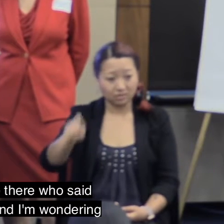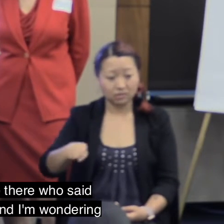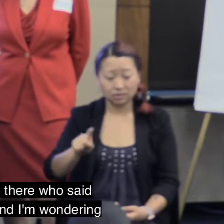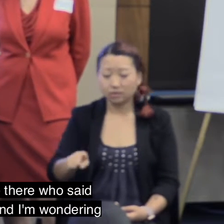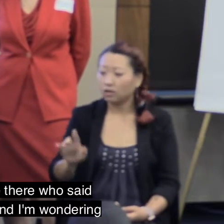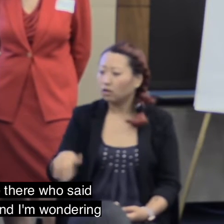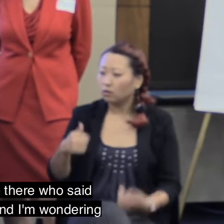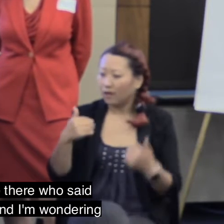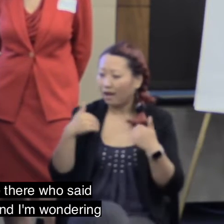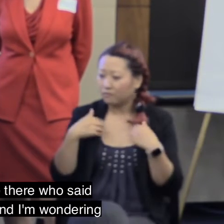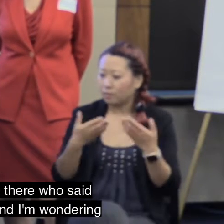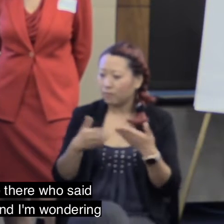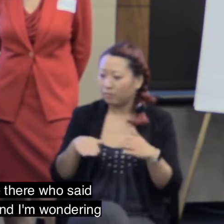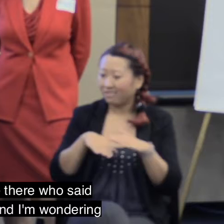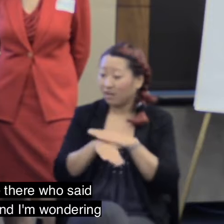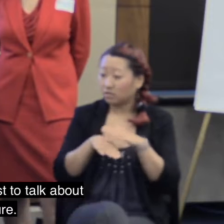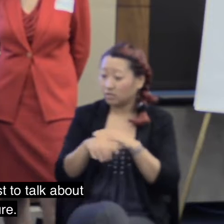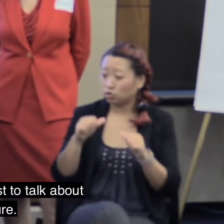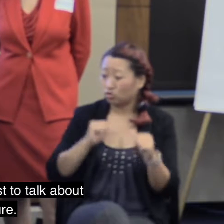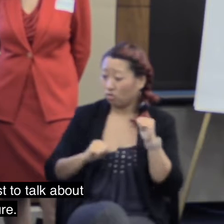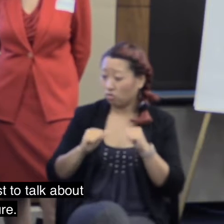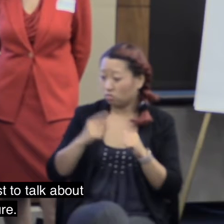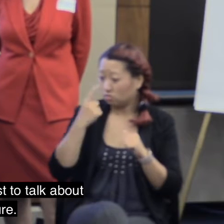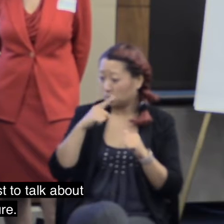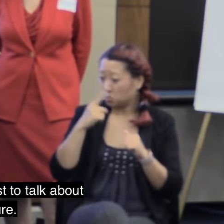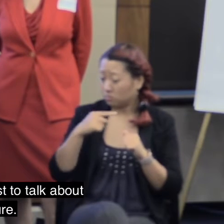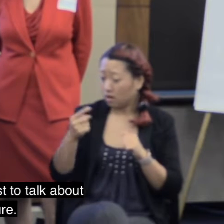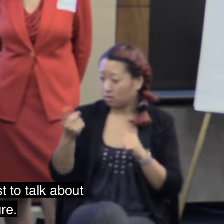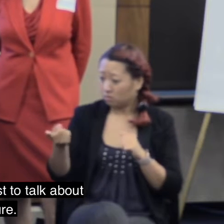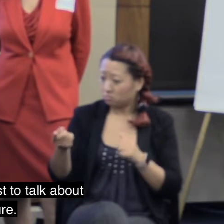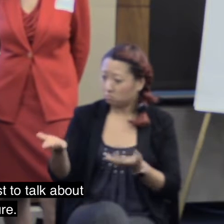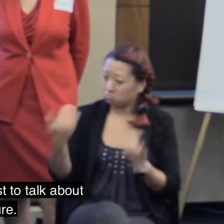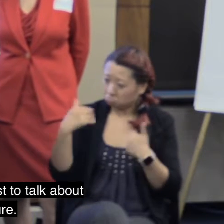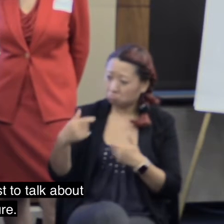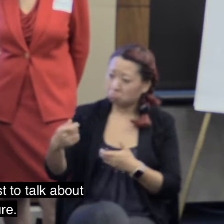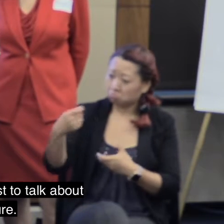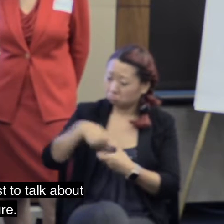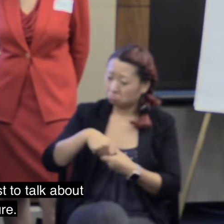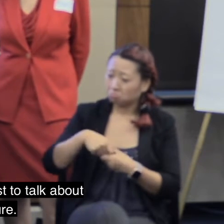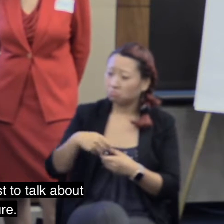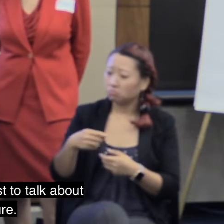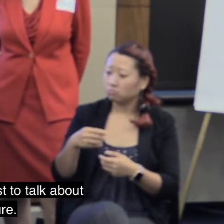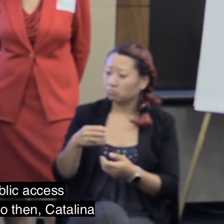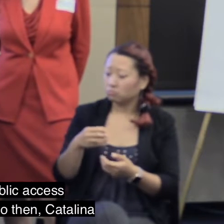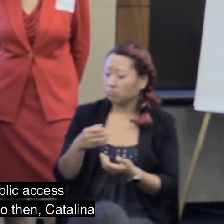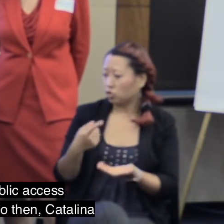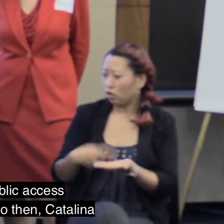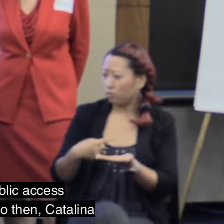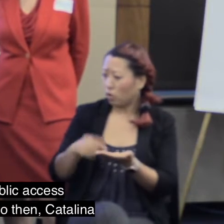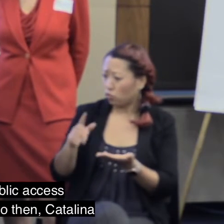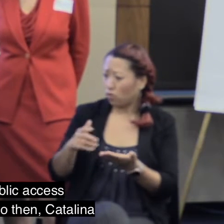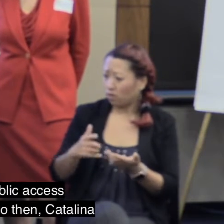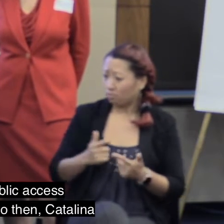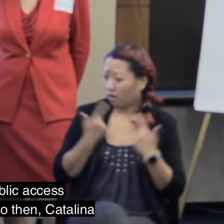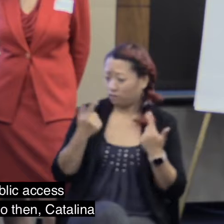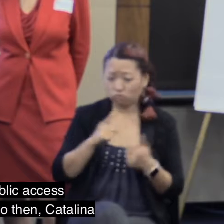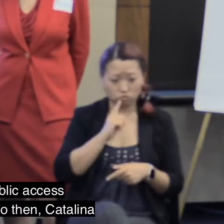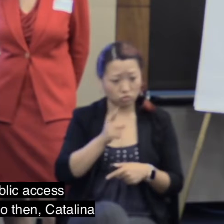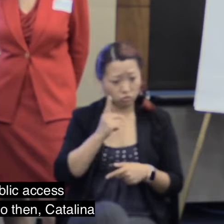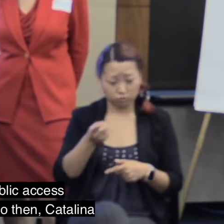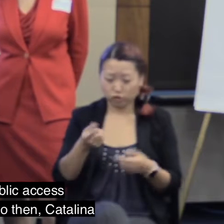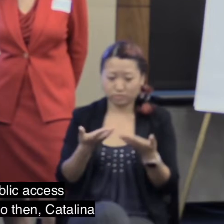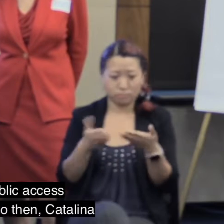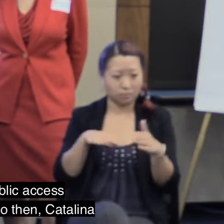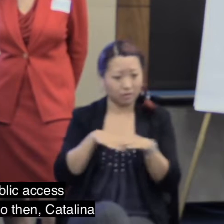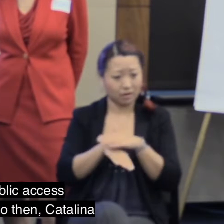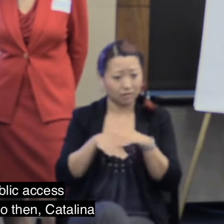public access show, and I'm wondering if I could bring you guys on just to talk about your lives. So I said, sure. And it was literally just a public access show